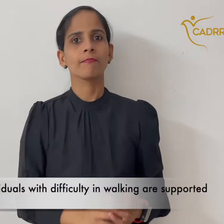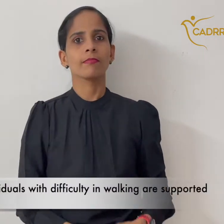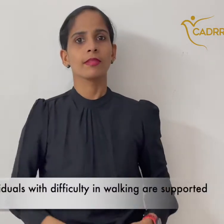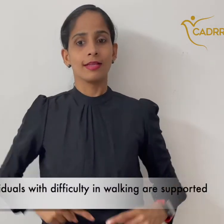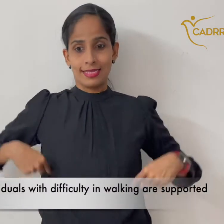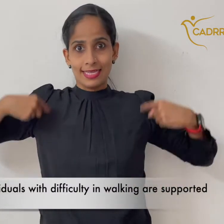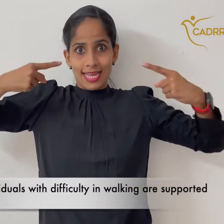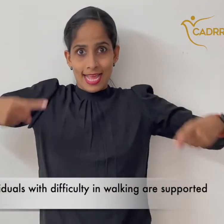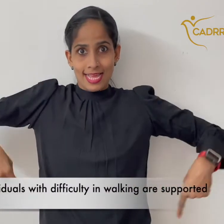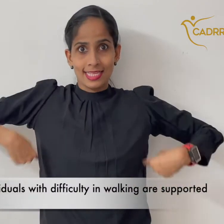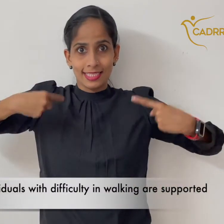A wheelchair.